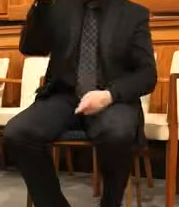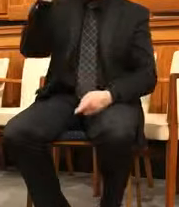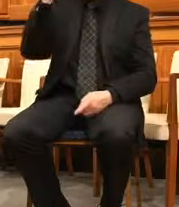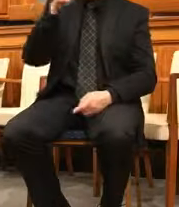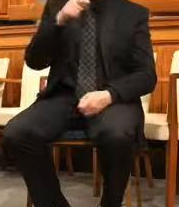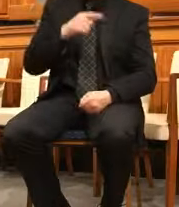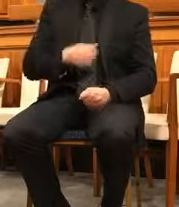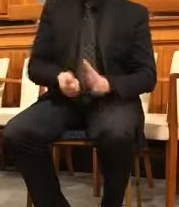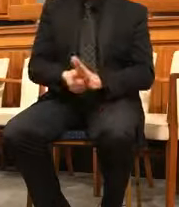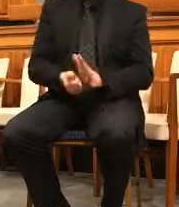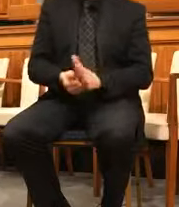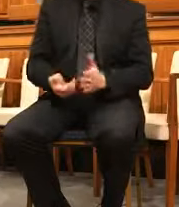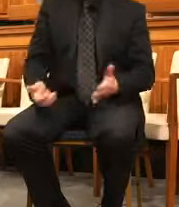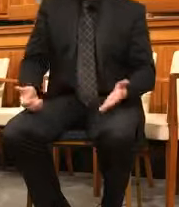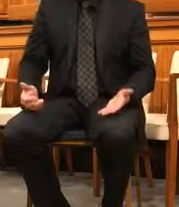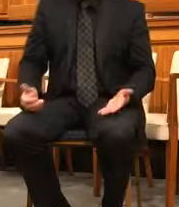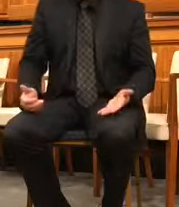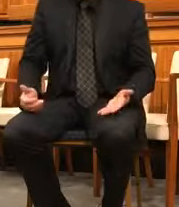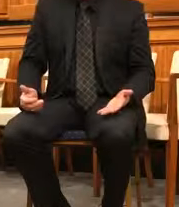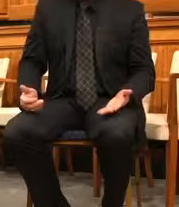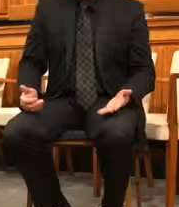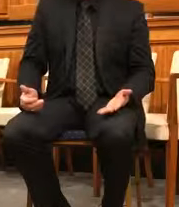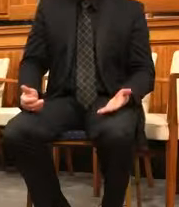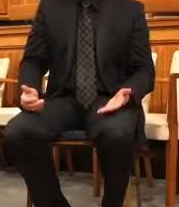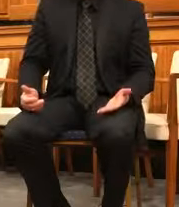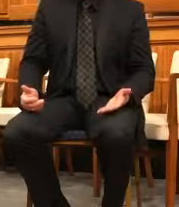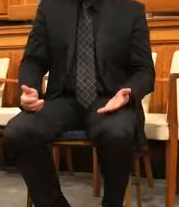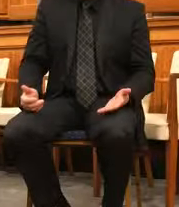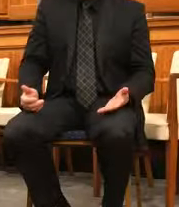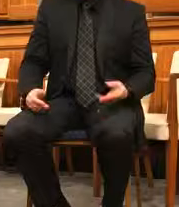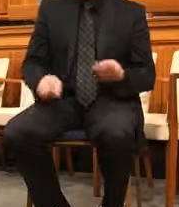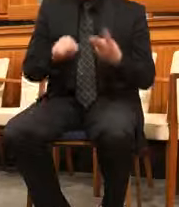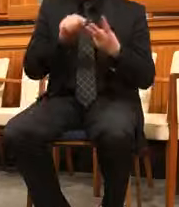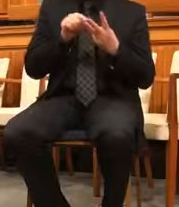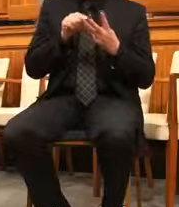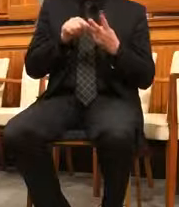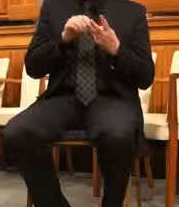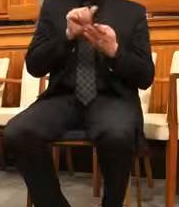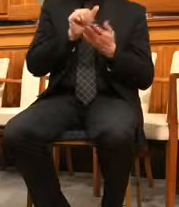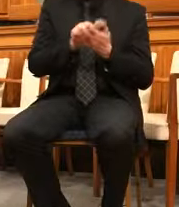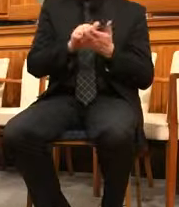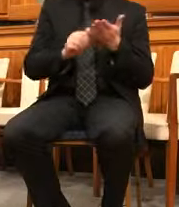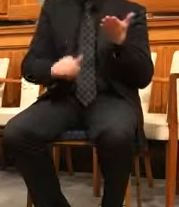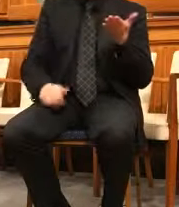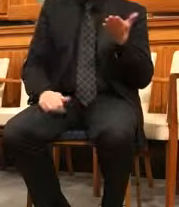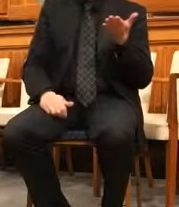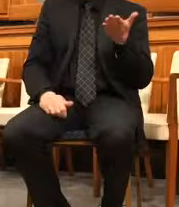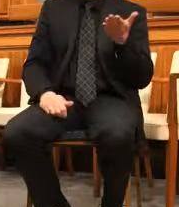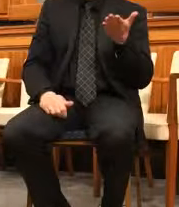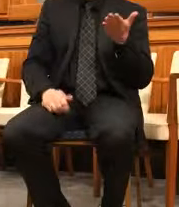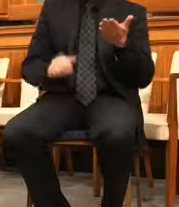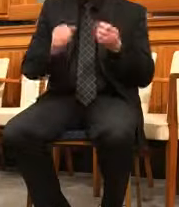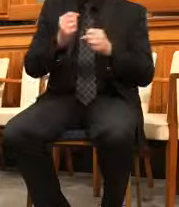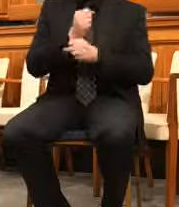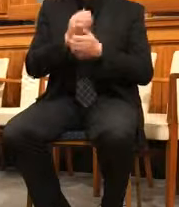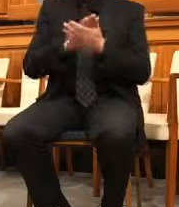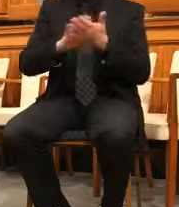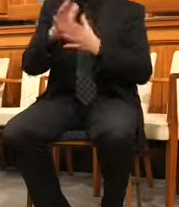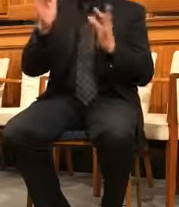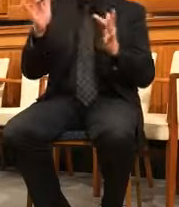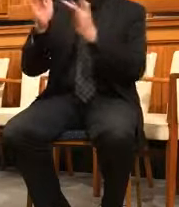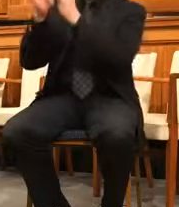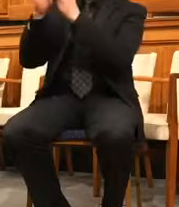is. And it's another approach which is not valid, can never bring a soul into union,